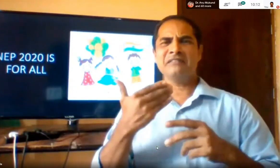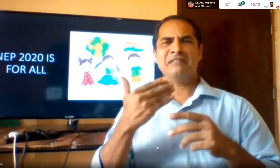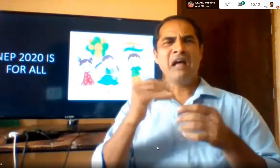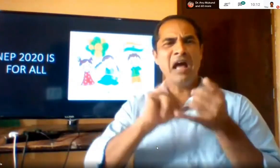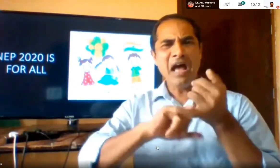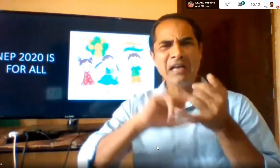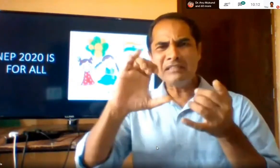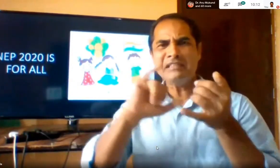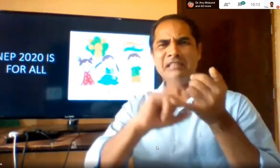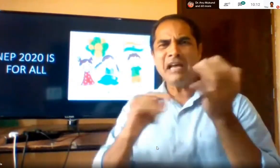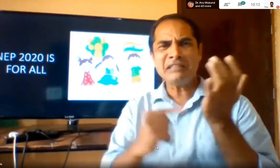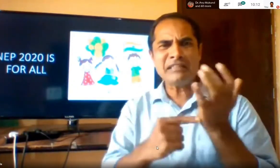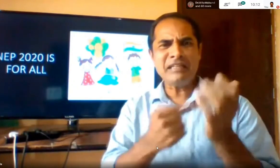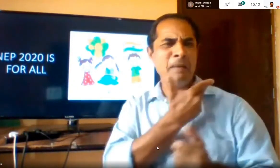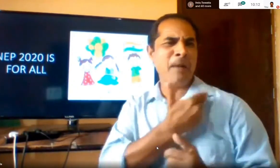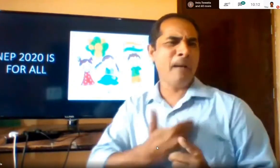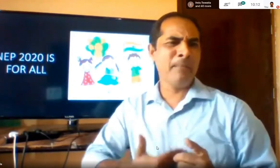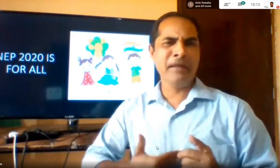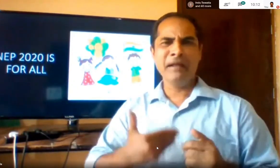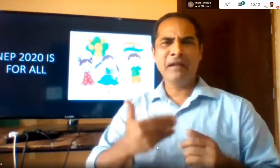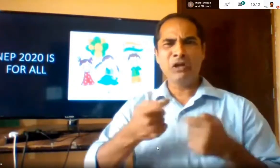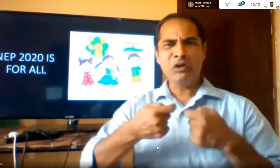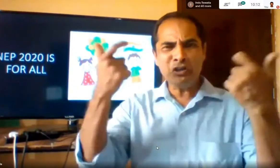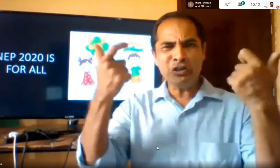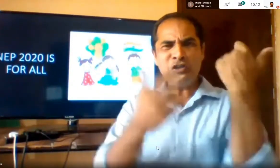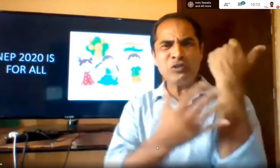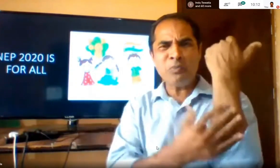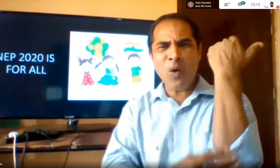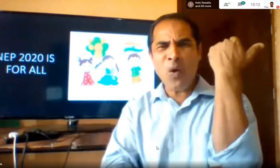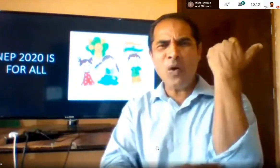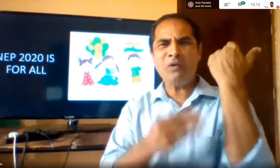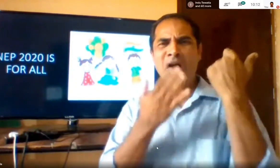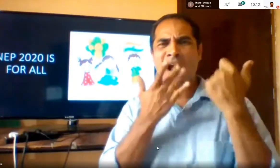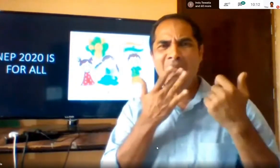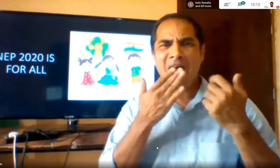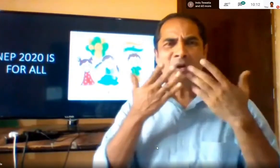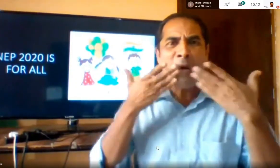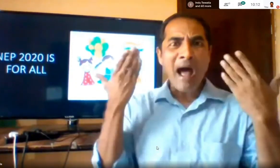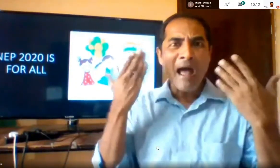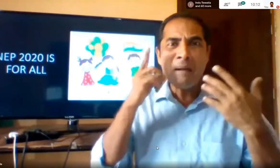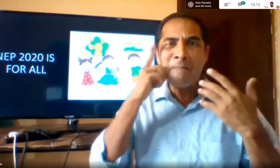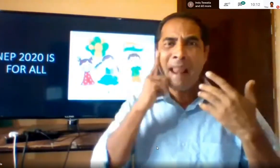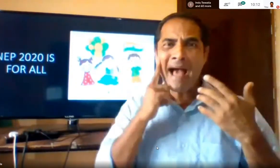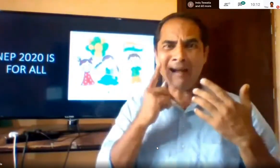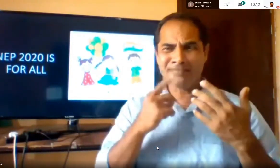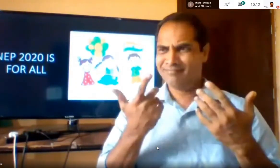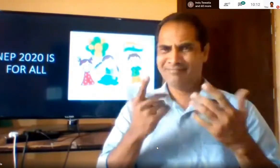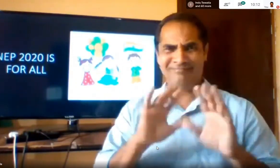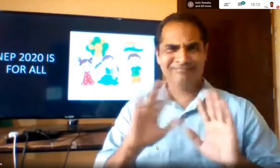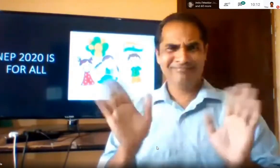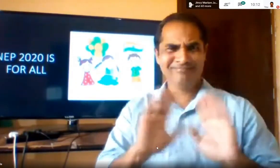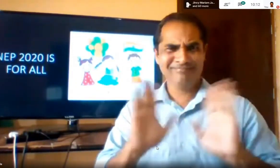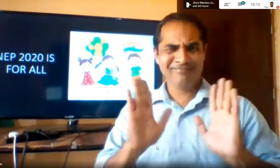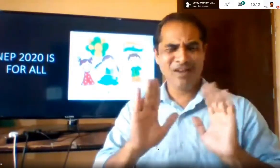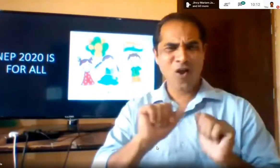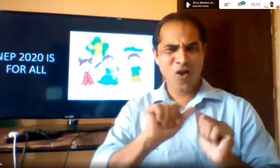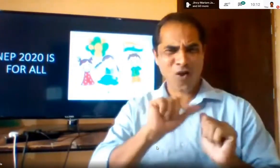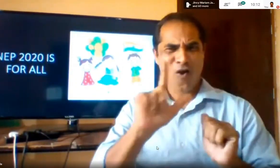for every disability, every like caste, SC, poor people, there is no racism or